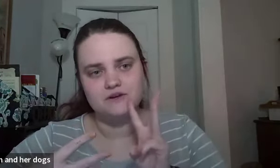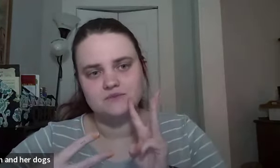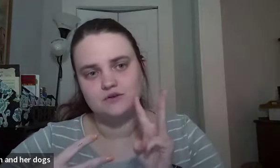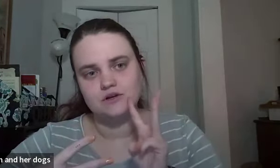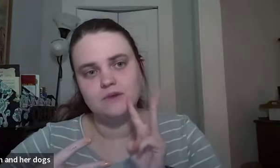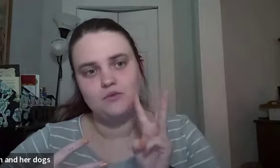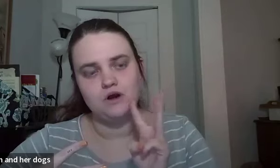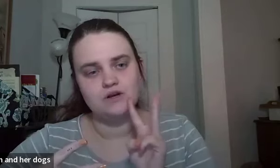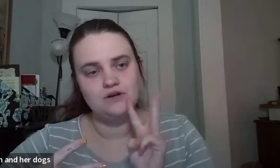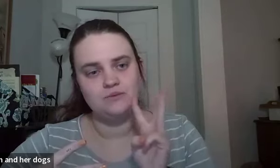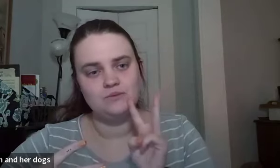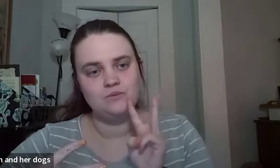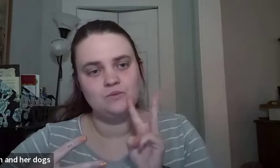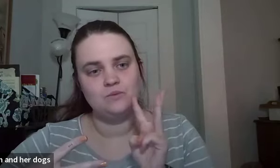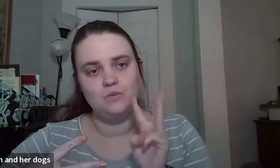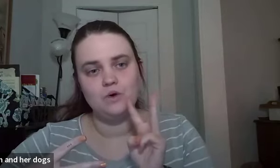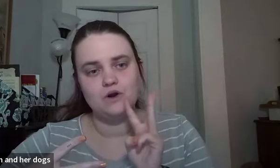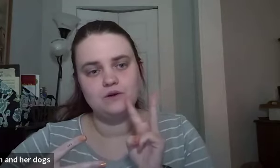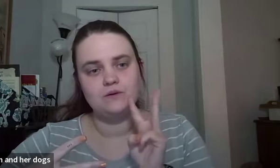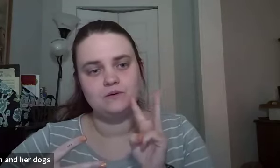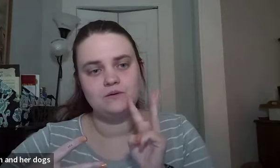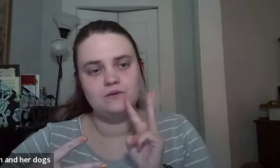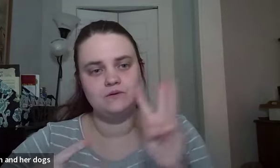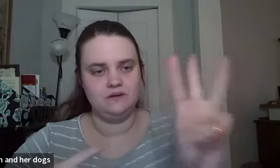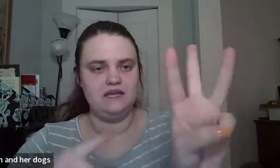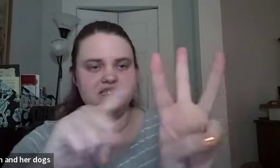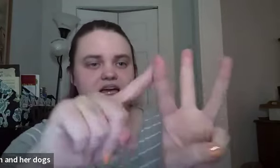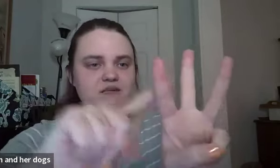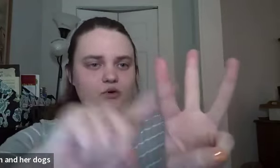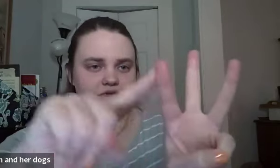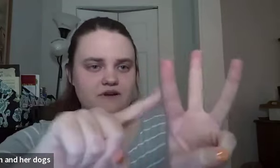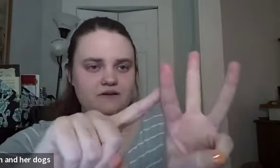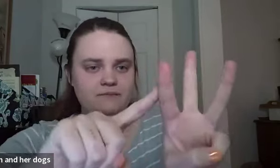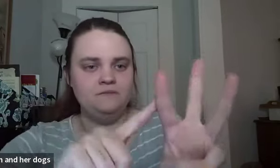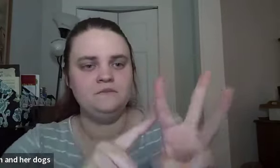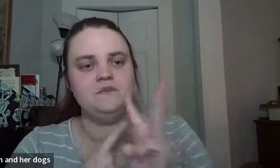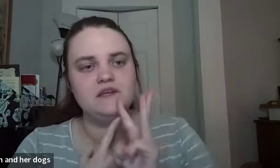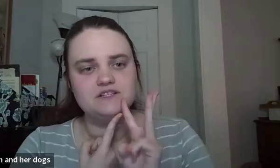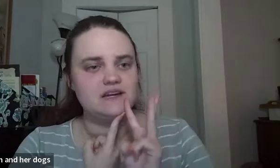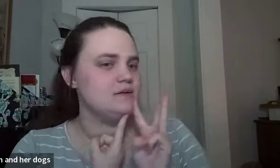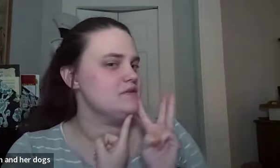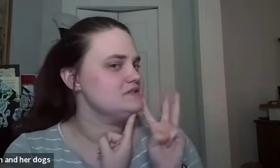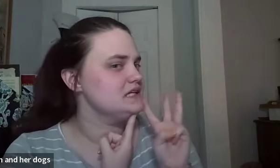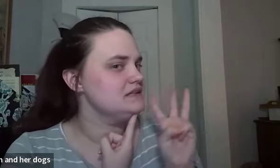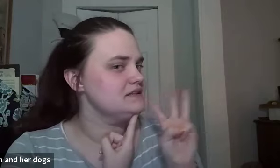comes to the corner of your mouth, water. It's the pointer finger. And you just kind of come on the side like this,